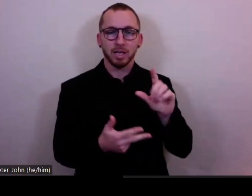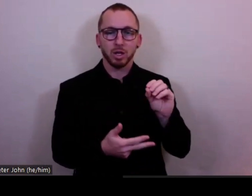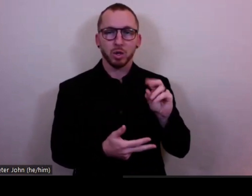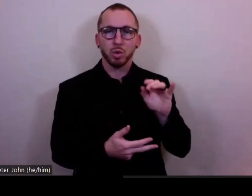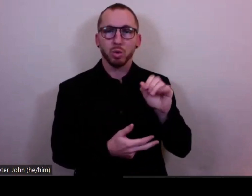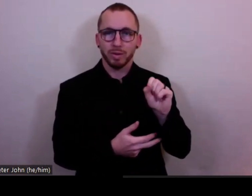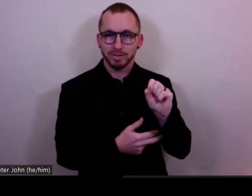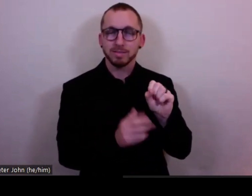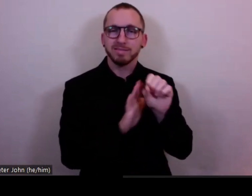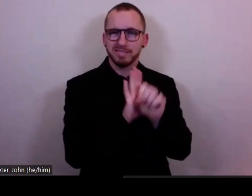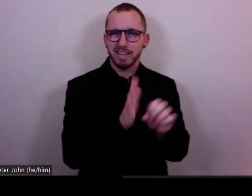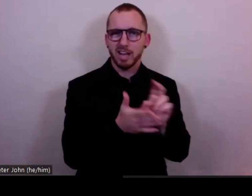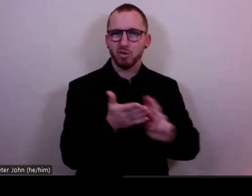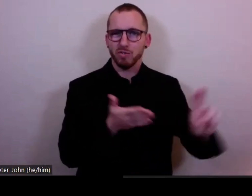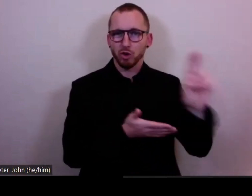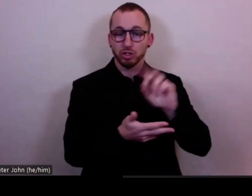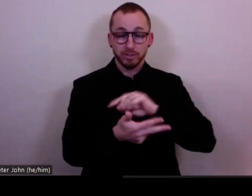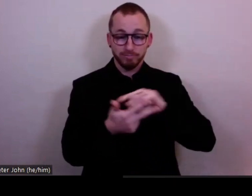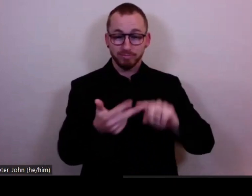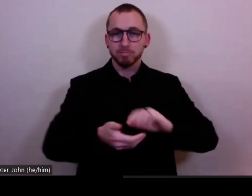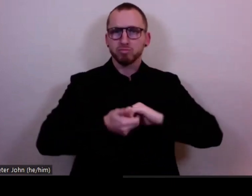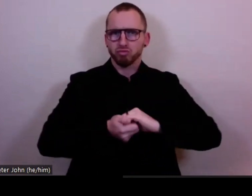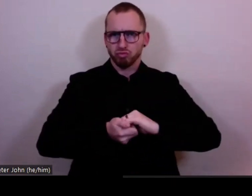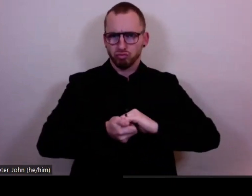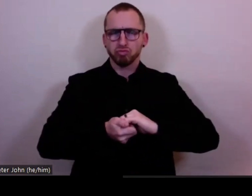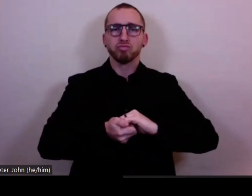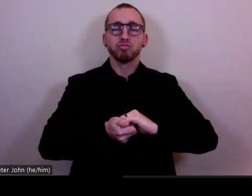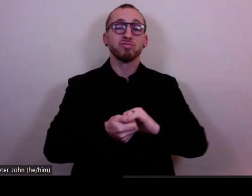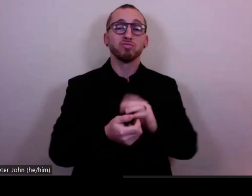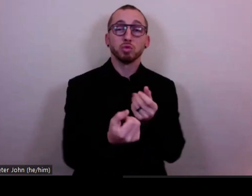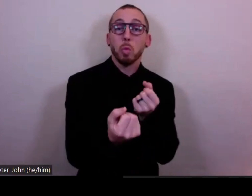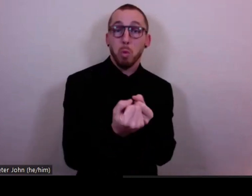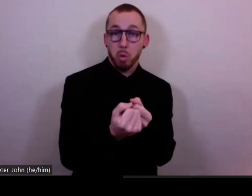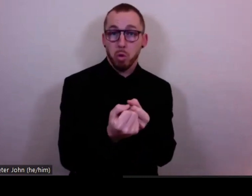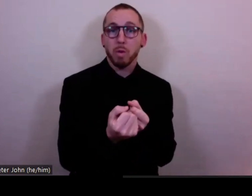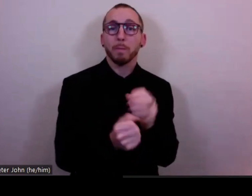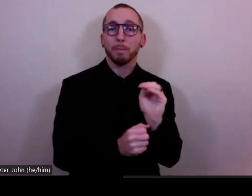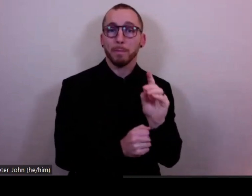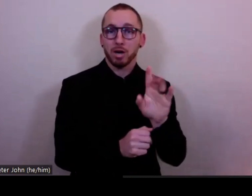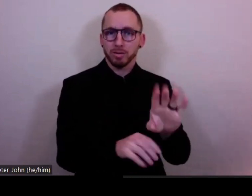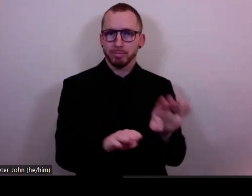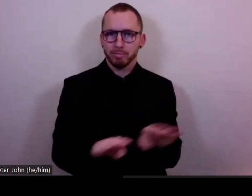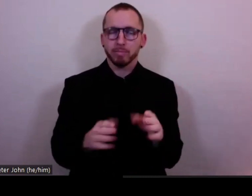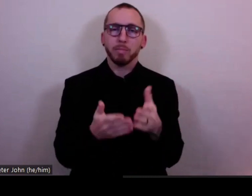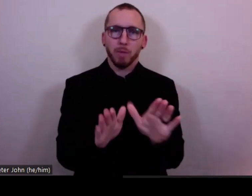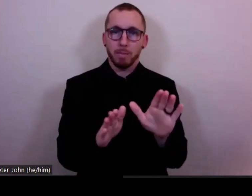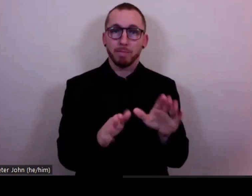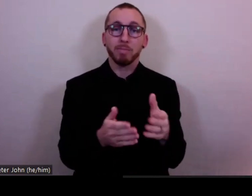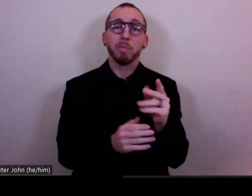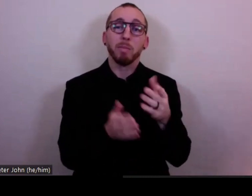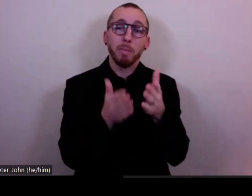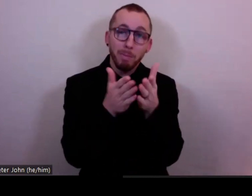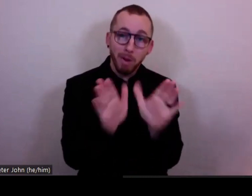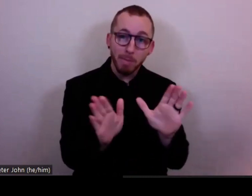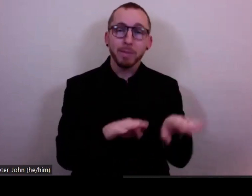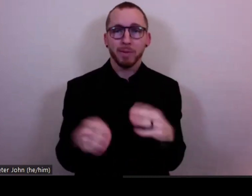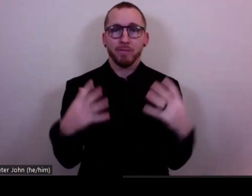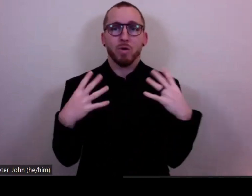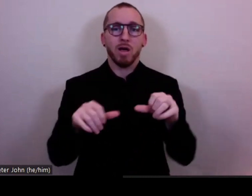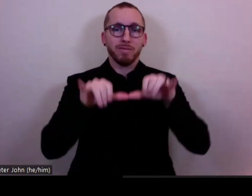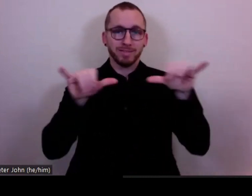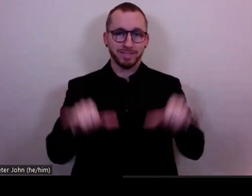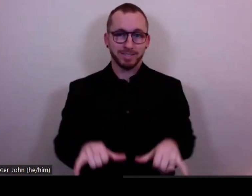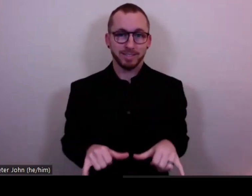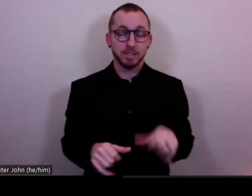goal is to support Maryland's public behavioral health system and aligning with best practices in the trauma-informed